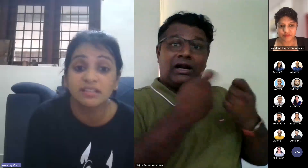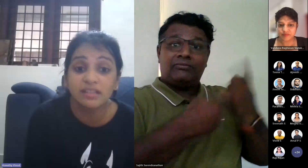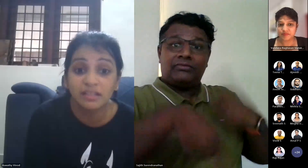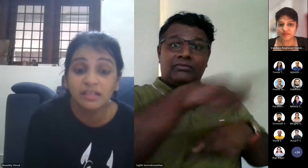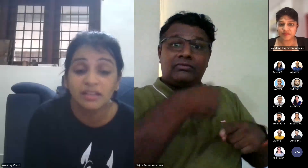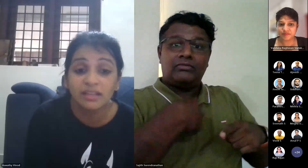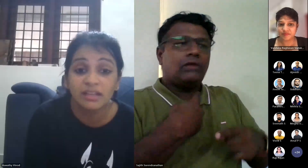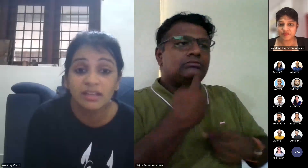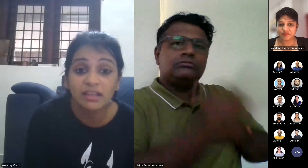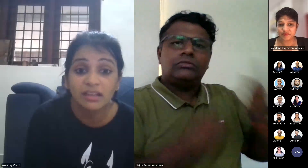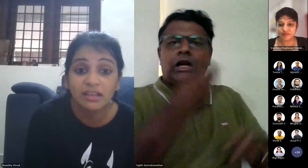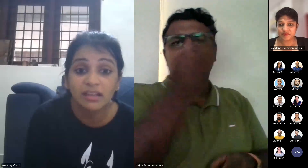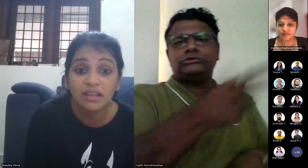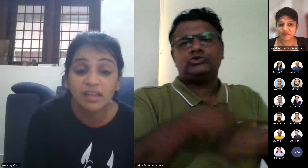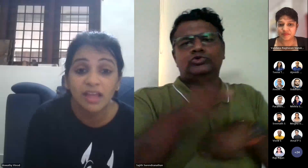person,